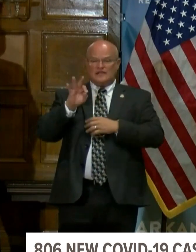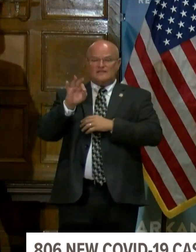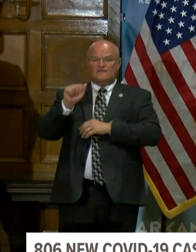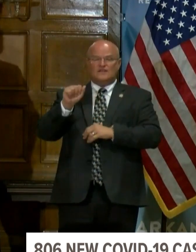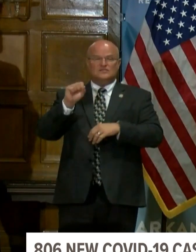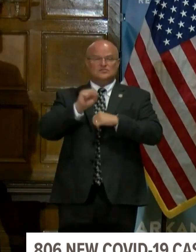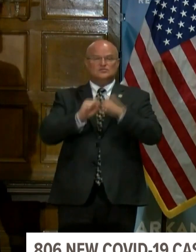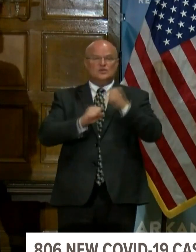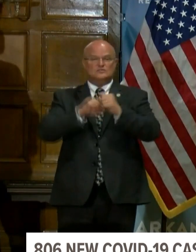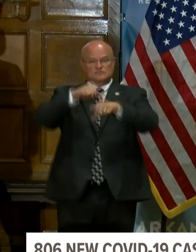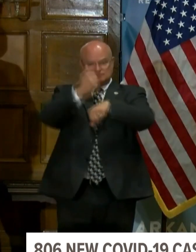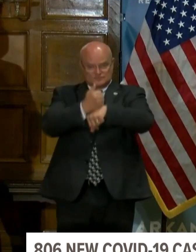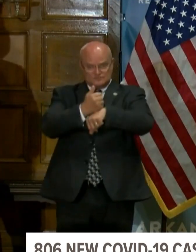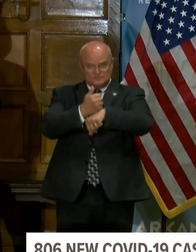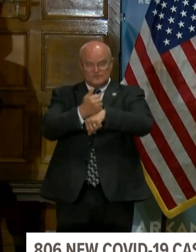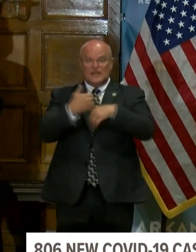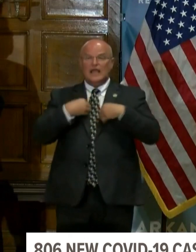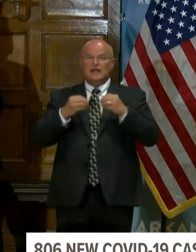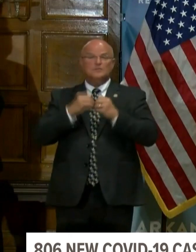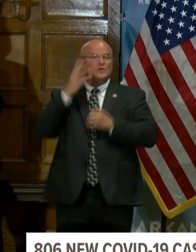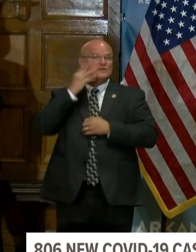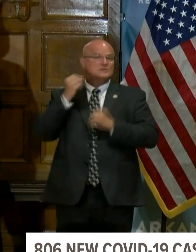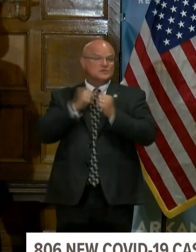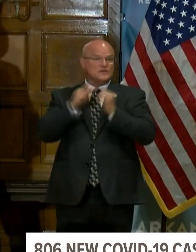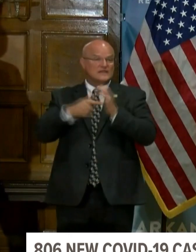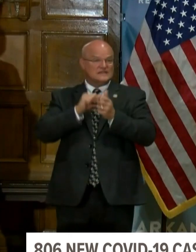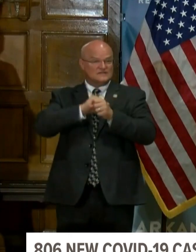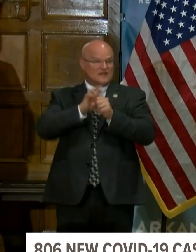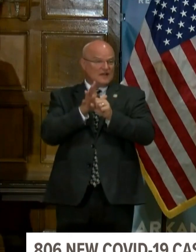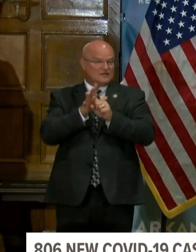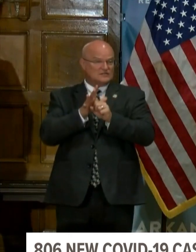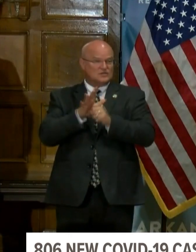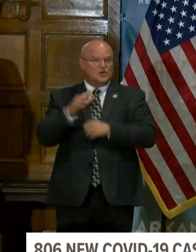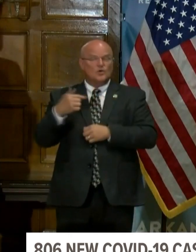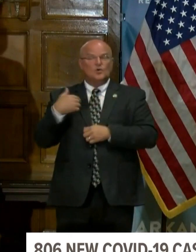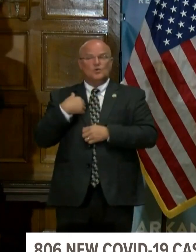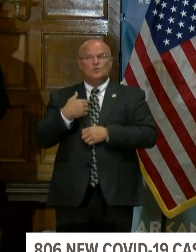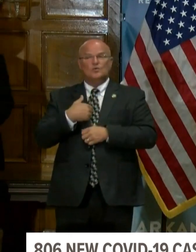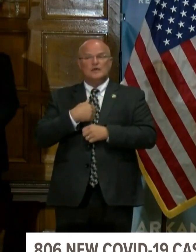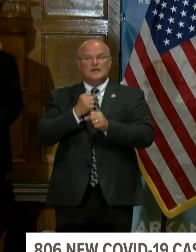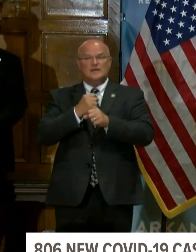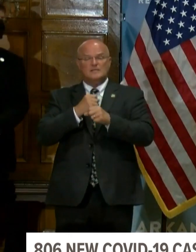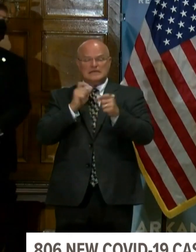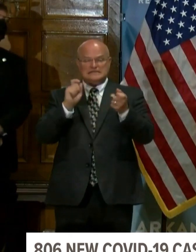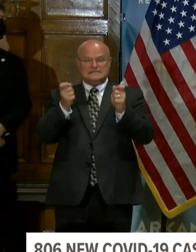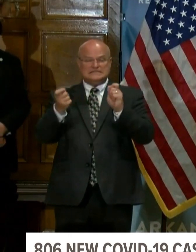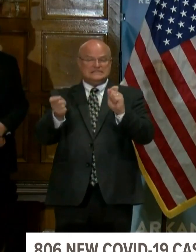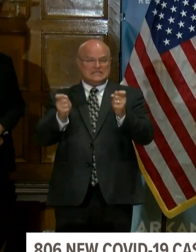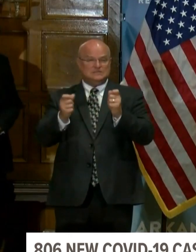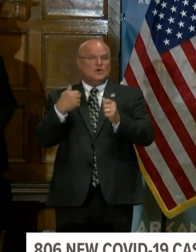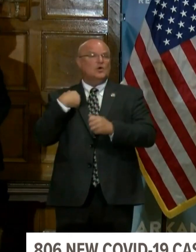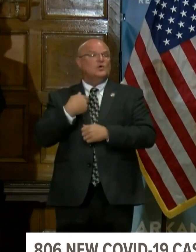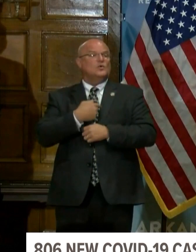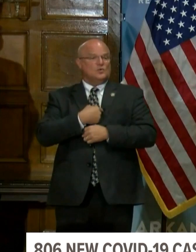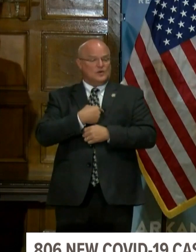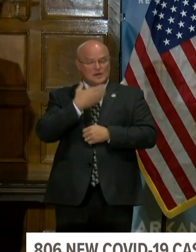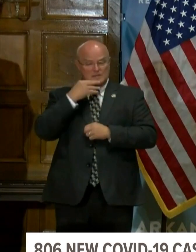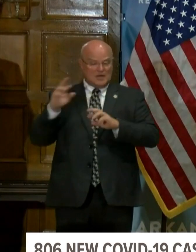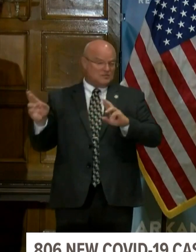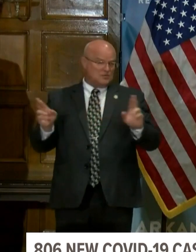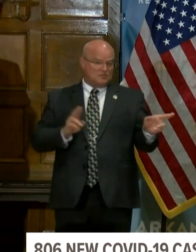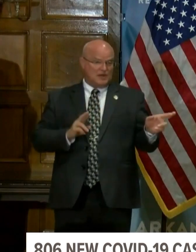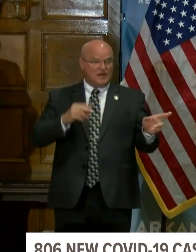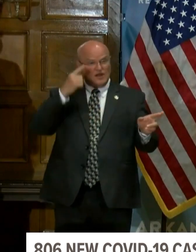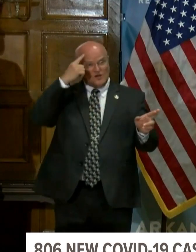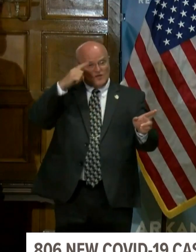in place. We have more experience with this virus. We have made adjustments. We are better